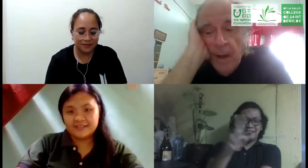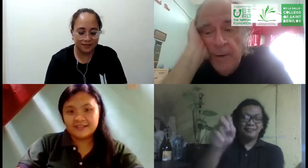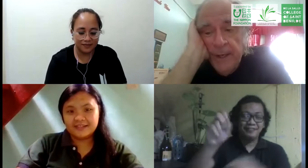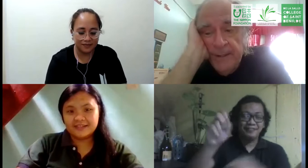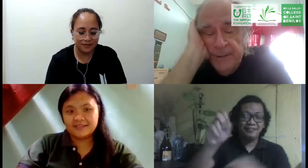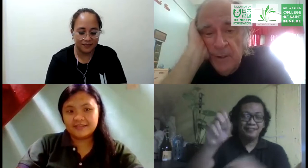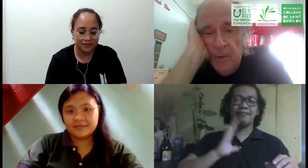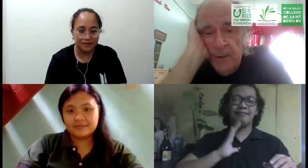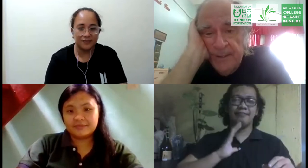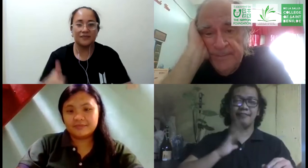Okay, so